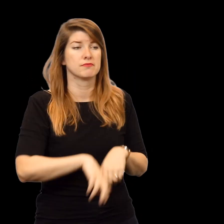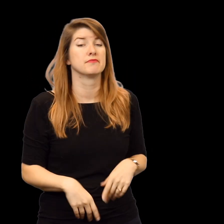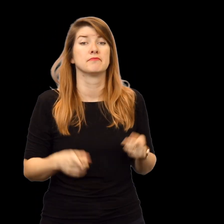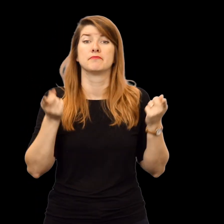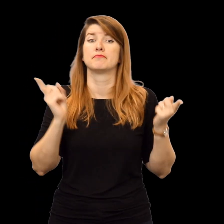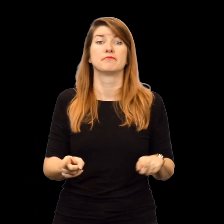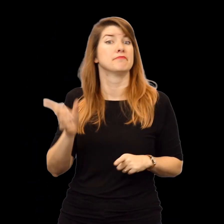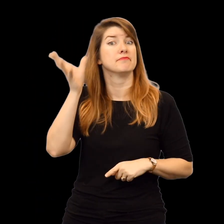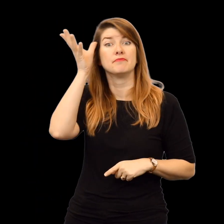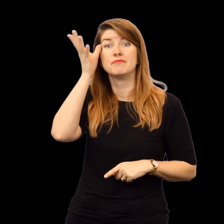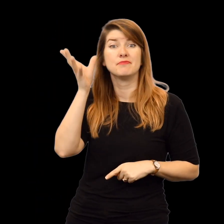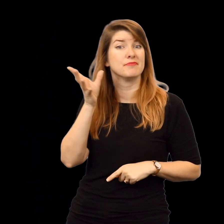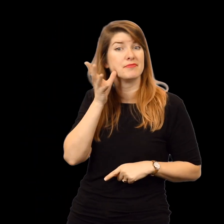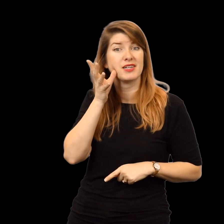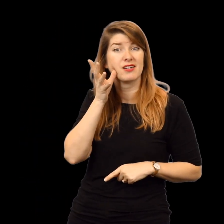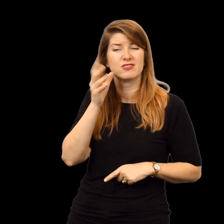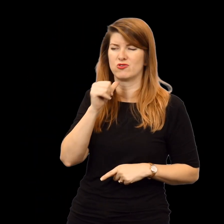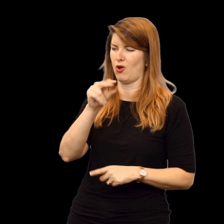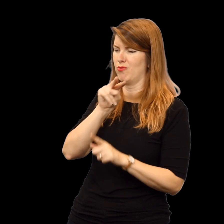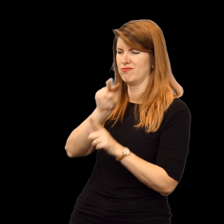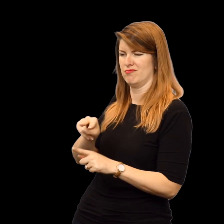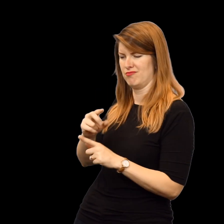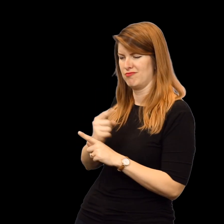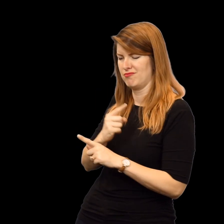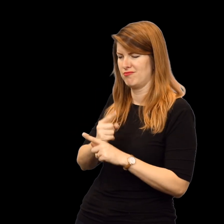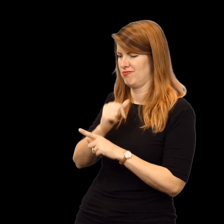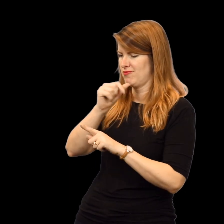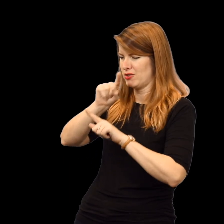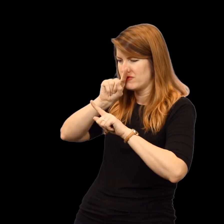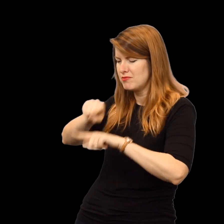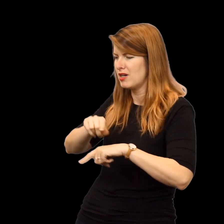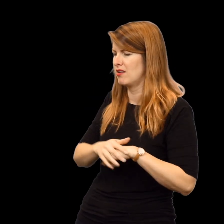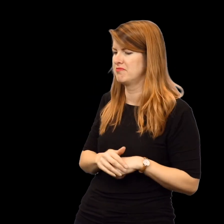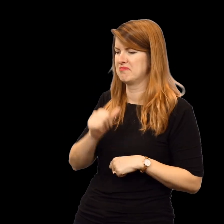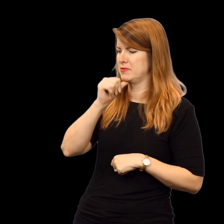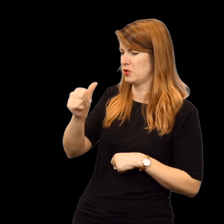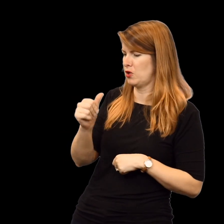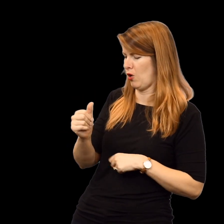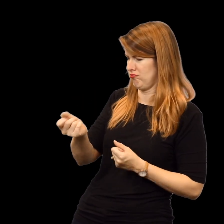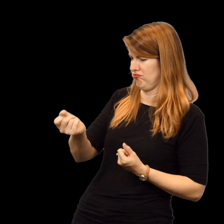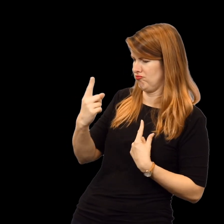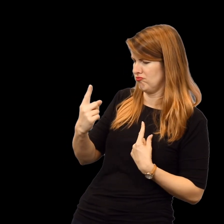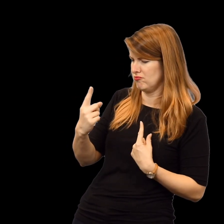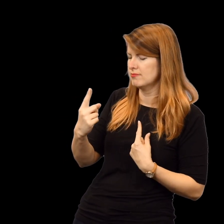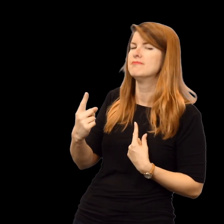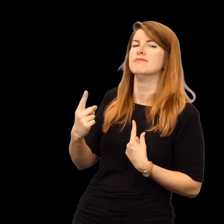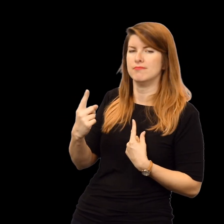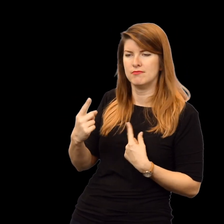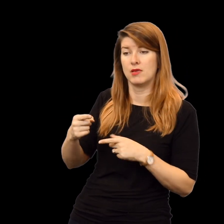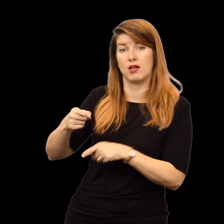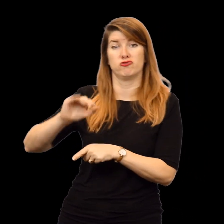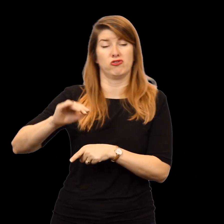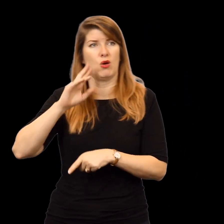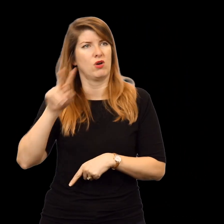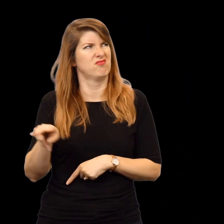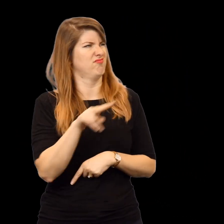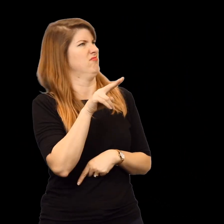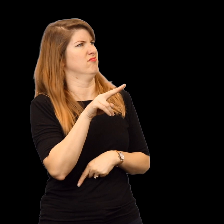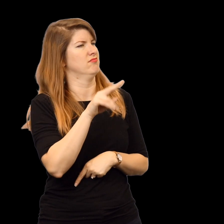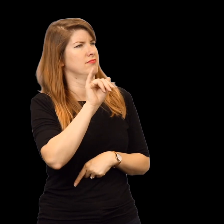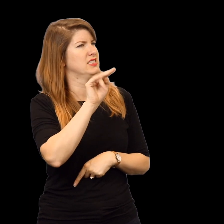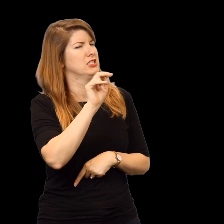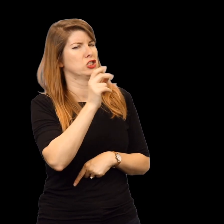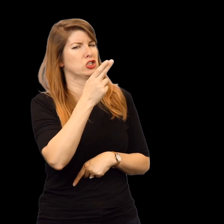When parents don't perceive them accurately, they don't respond, they don't get them, then they develop